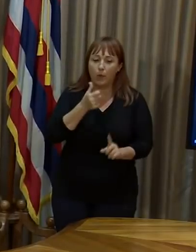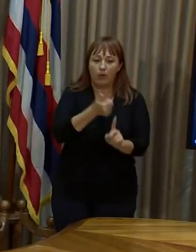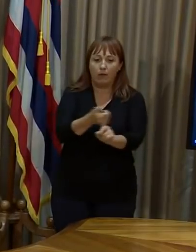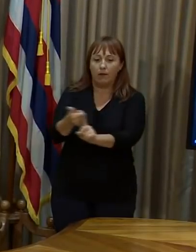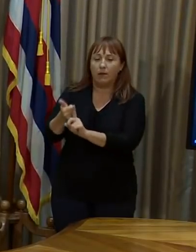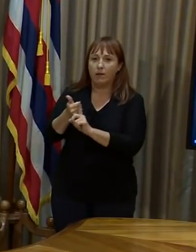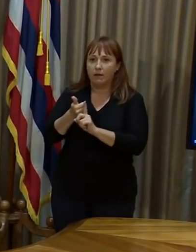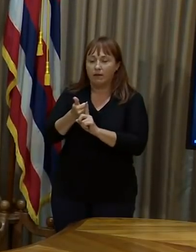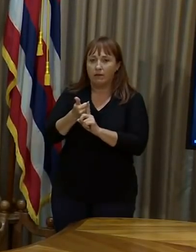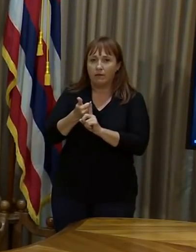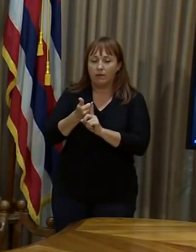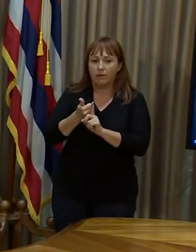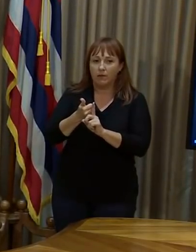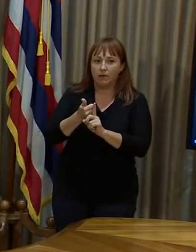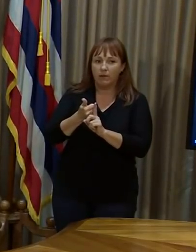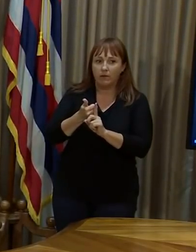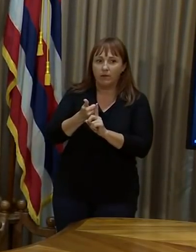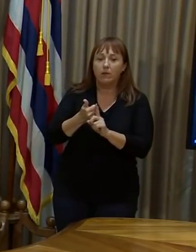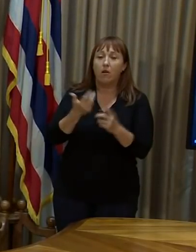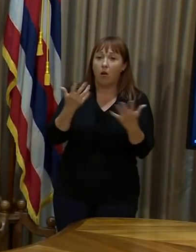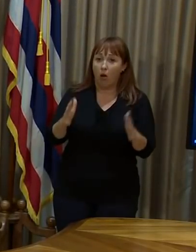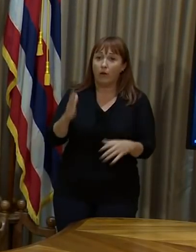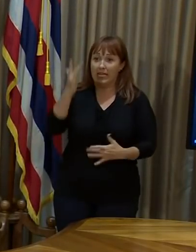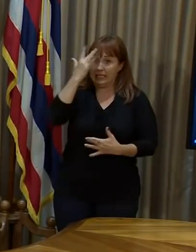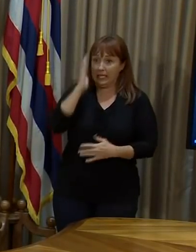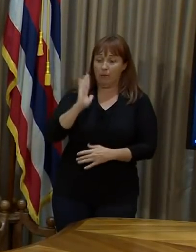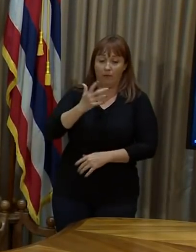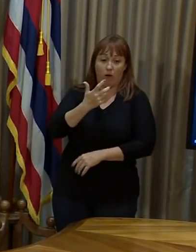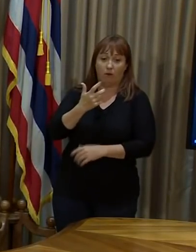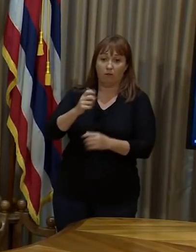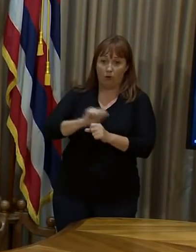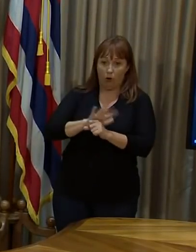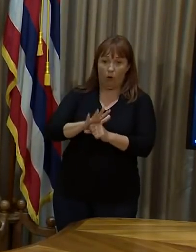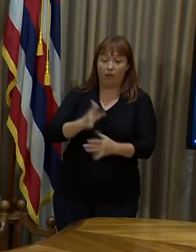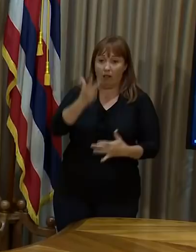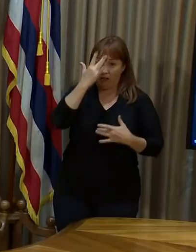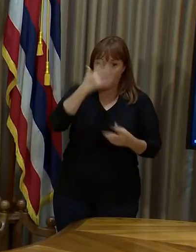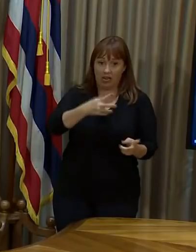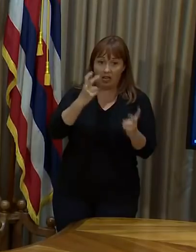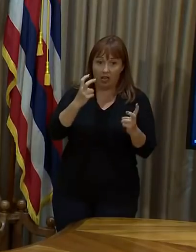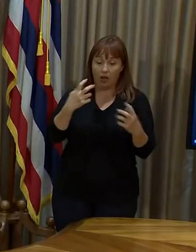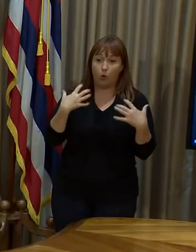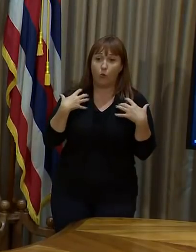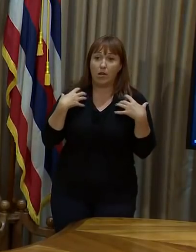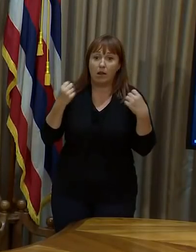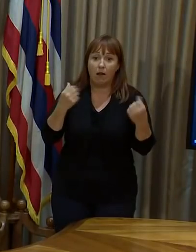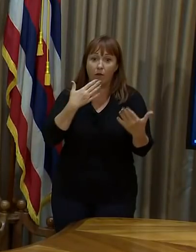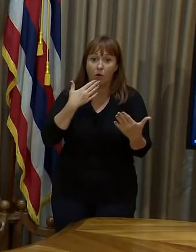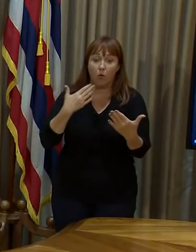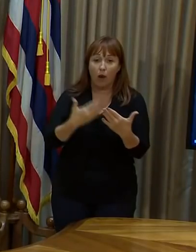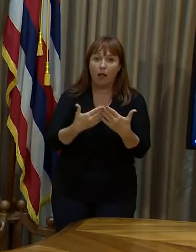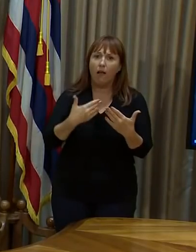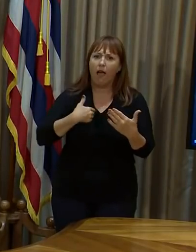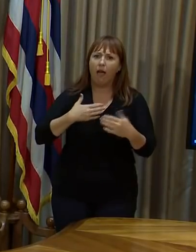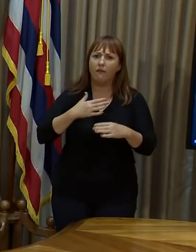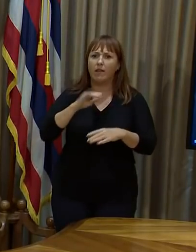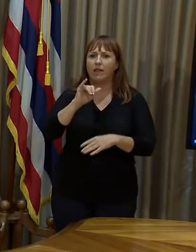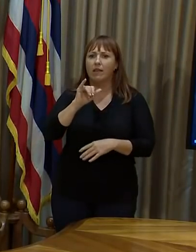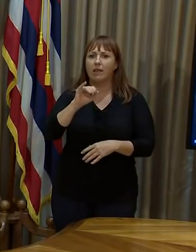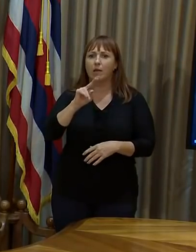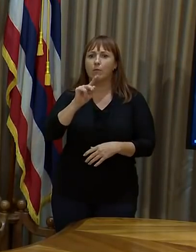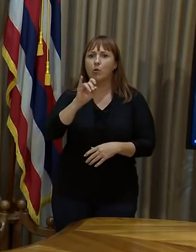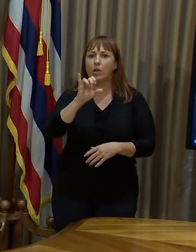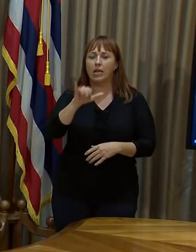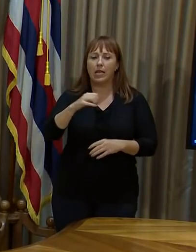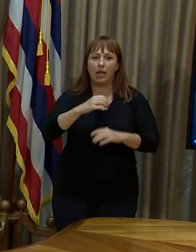have had COVID and gotten well and have some level of immunity, by